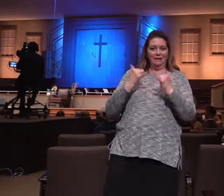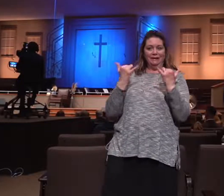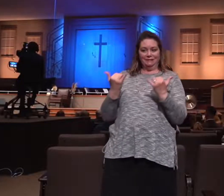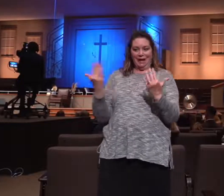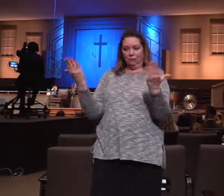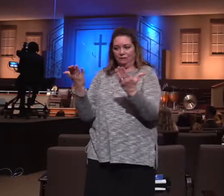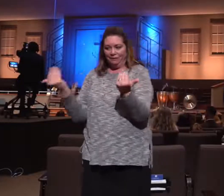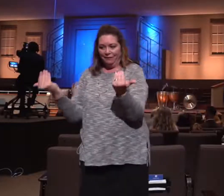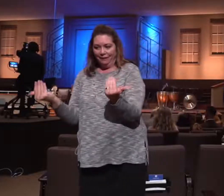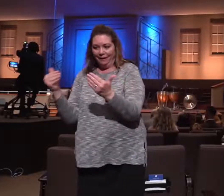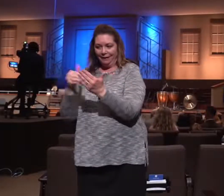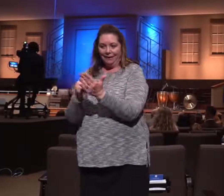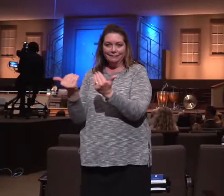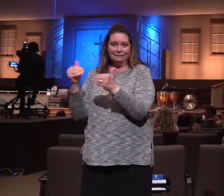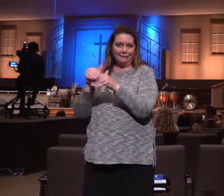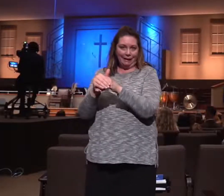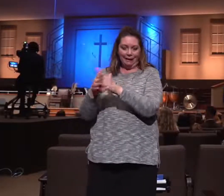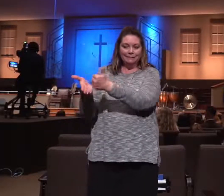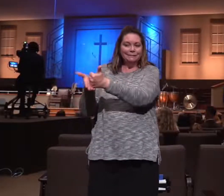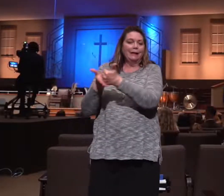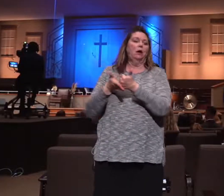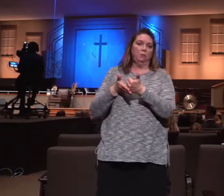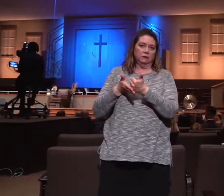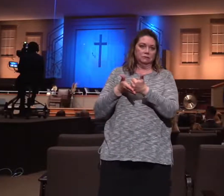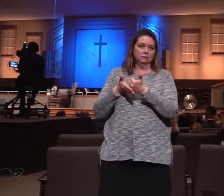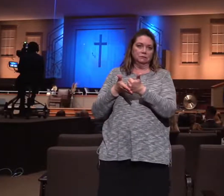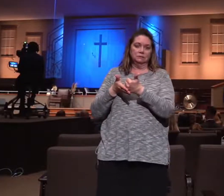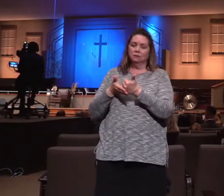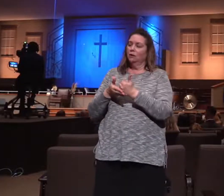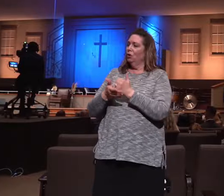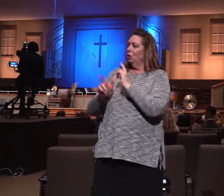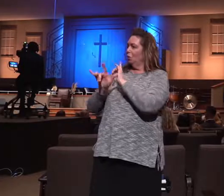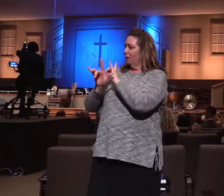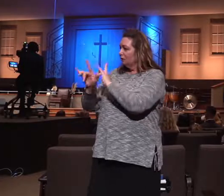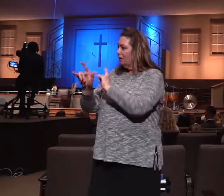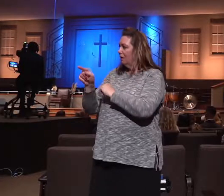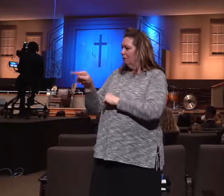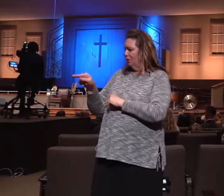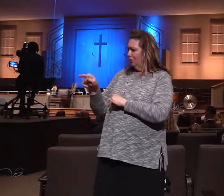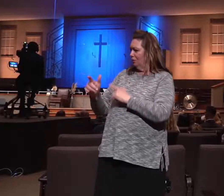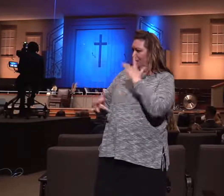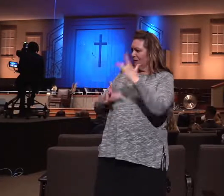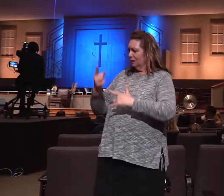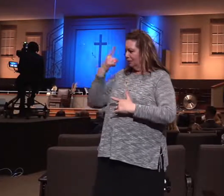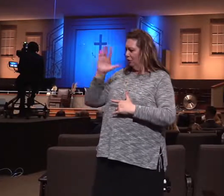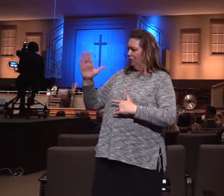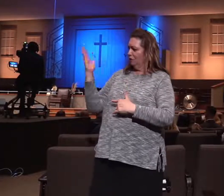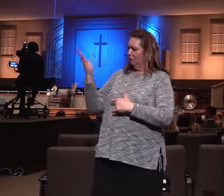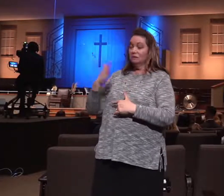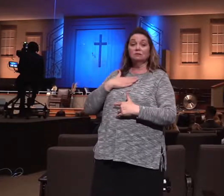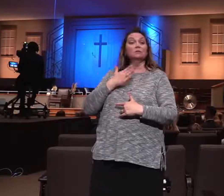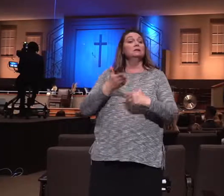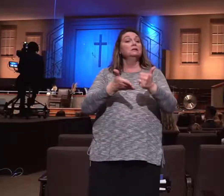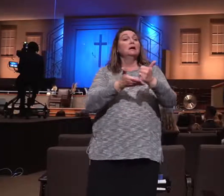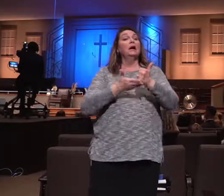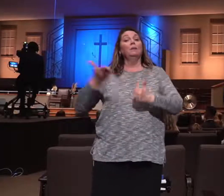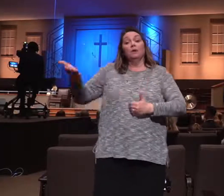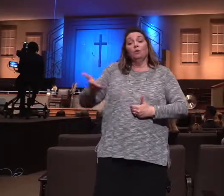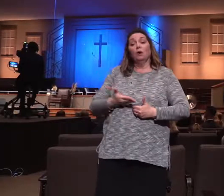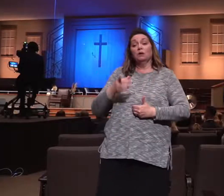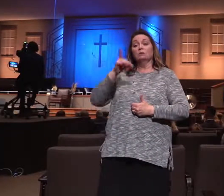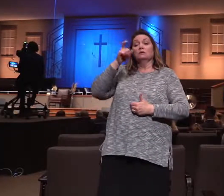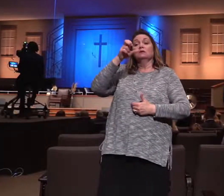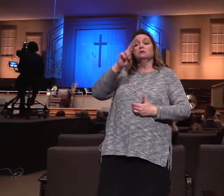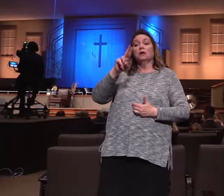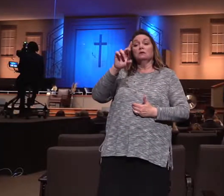And Brother Sis, we love you. And we're excited about your message tonight. And I want you to join me in welcoming Dr. Don Sisk